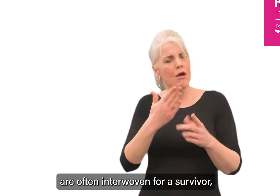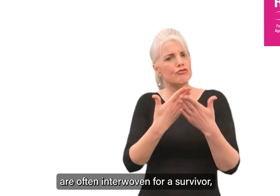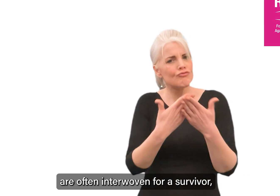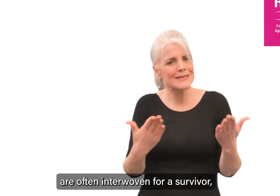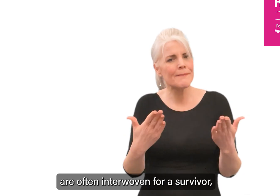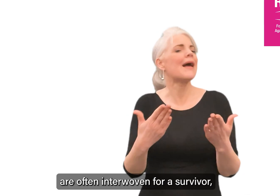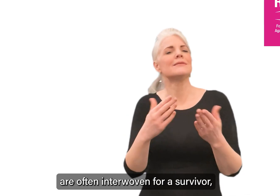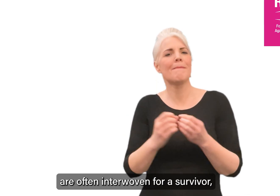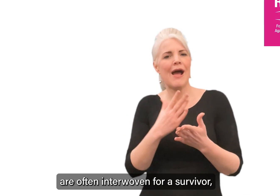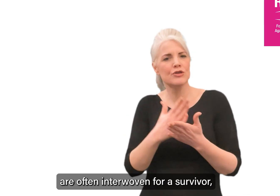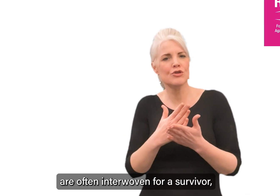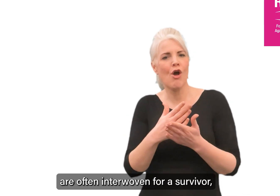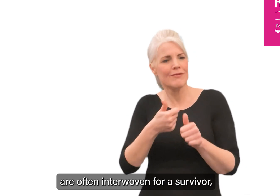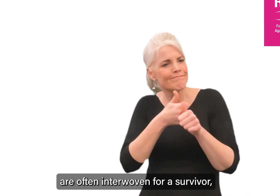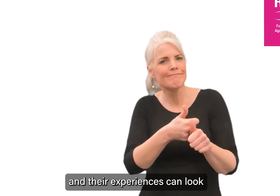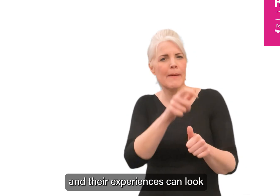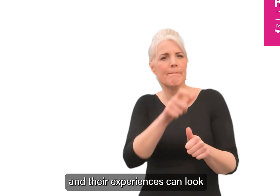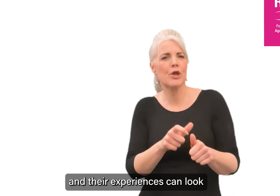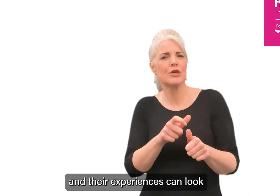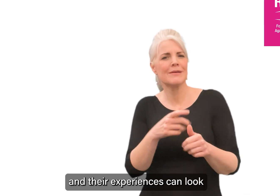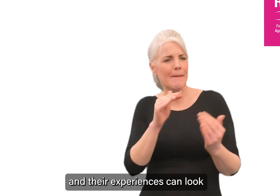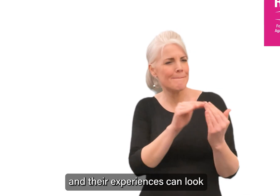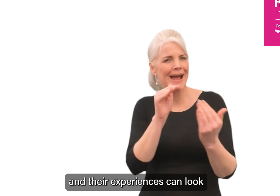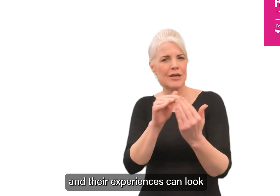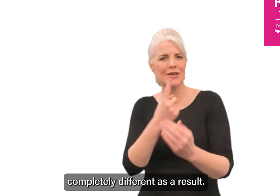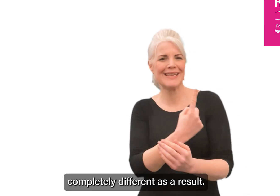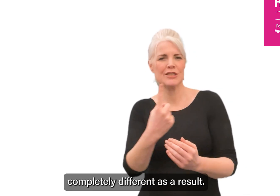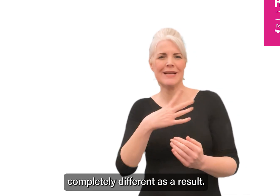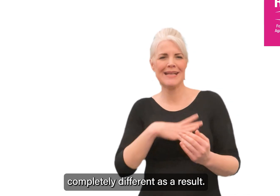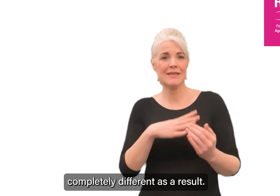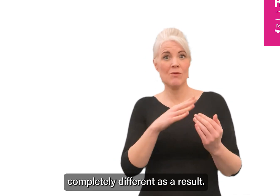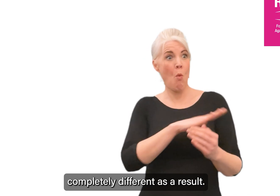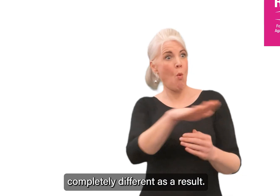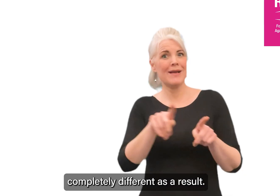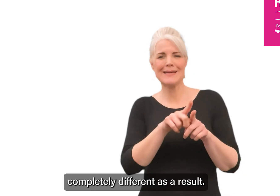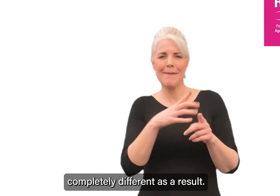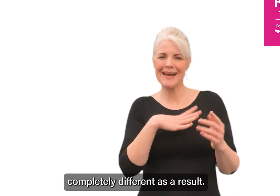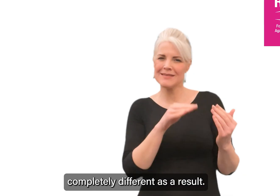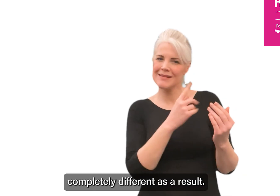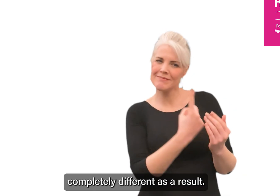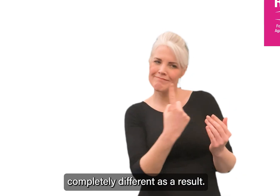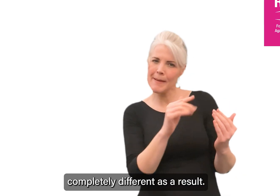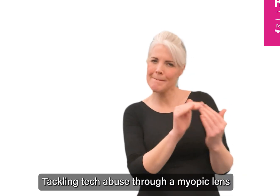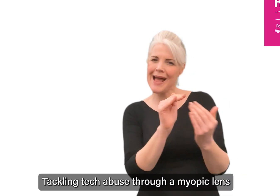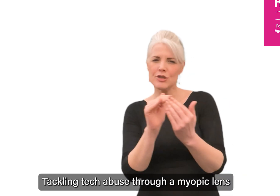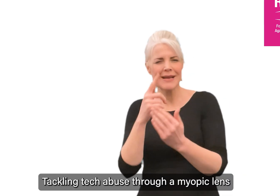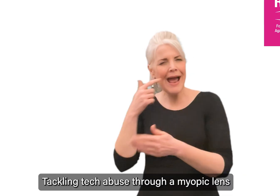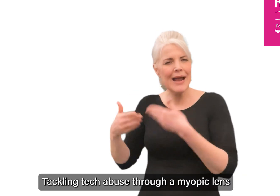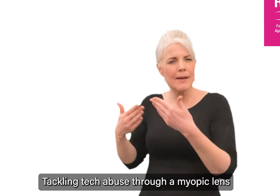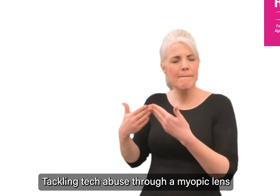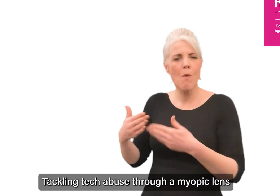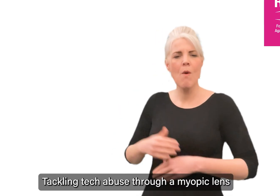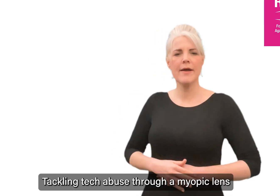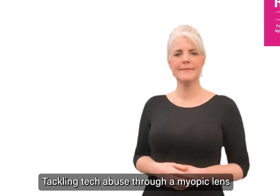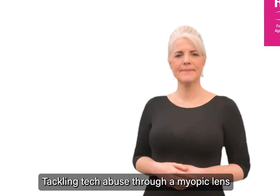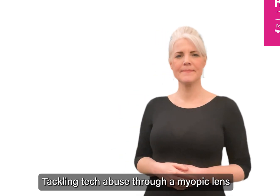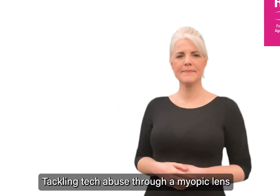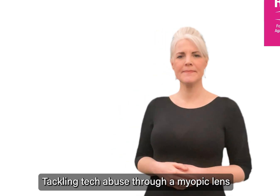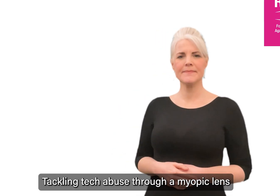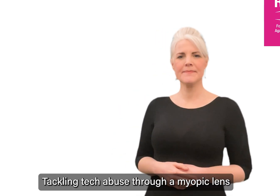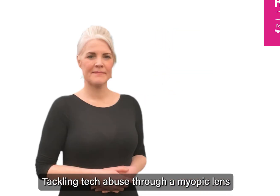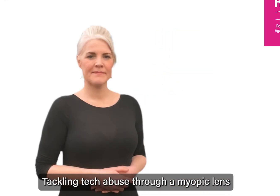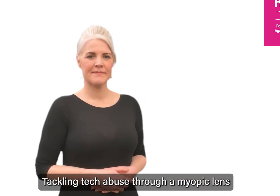often interwoven for a survivor, and their experiences can look completely different as a result. Tackling tech abuse through